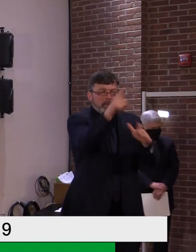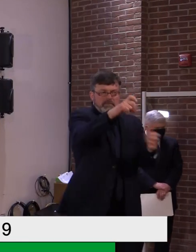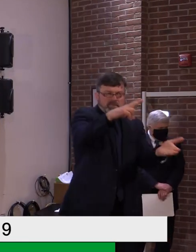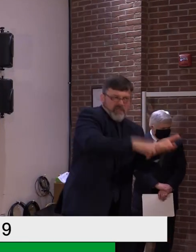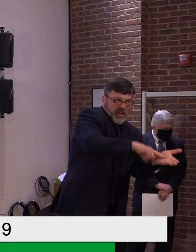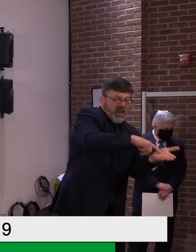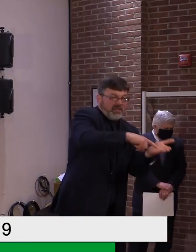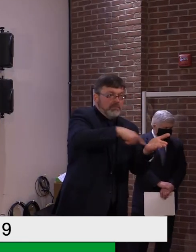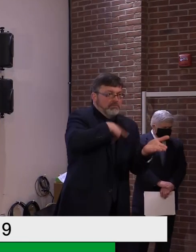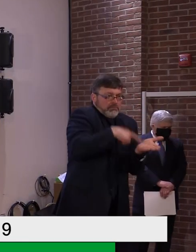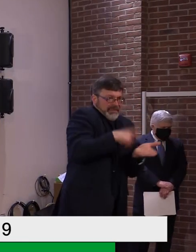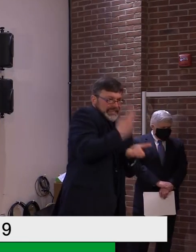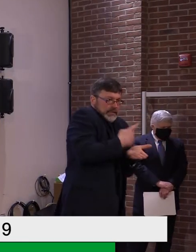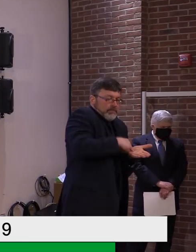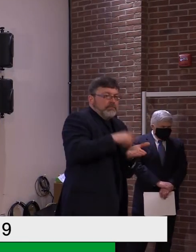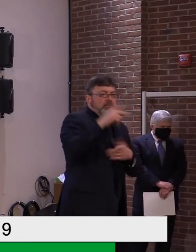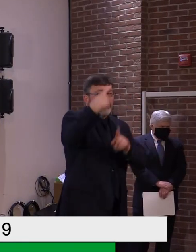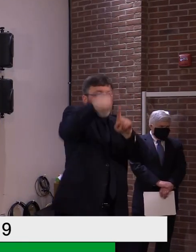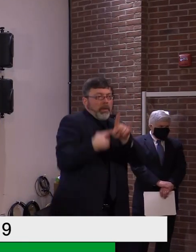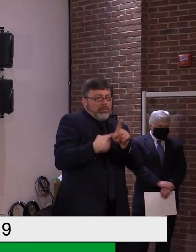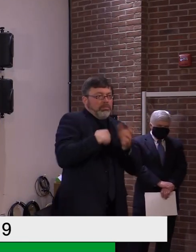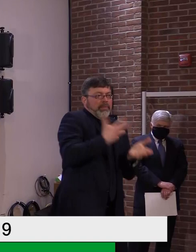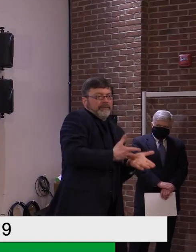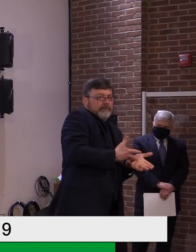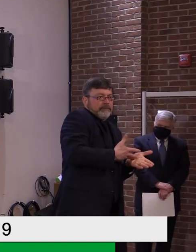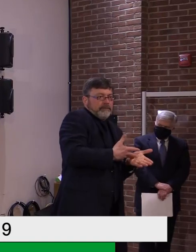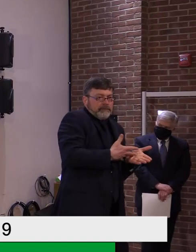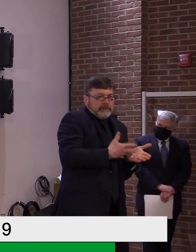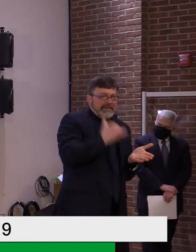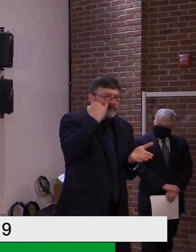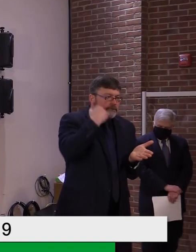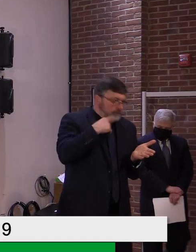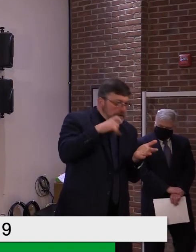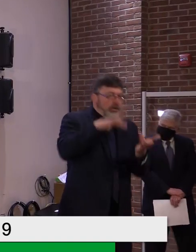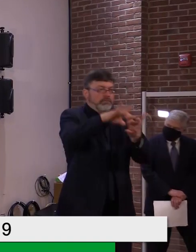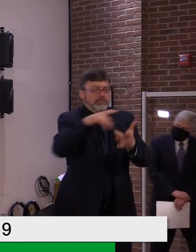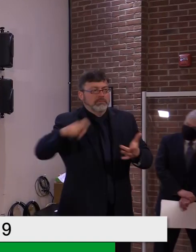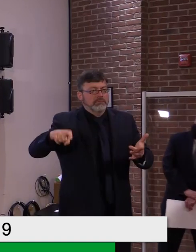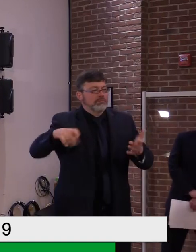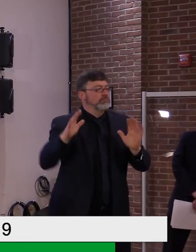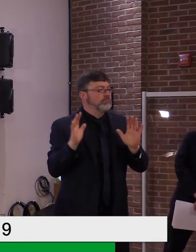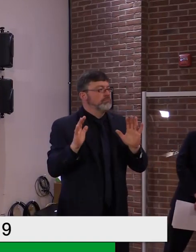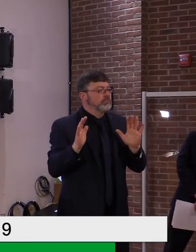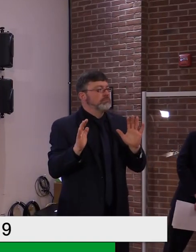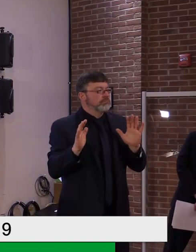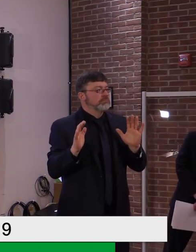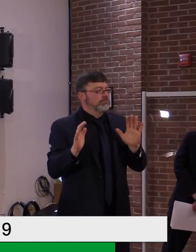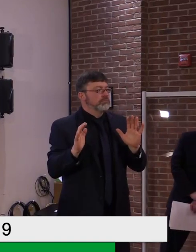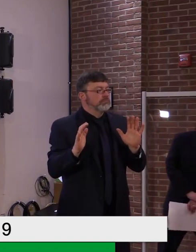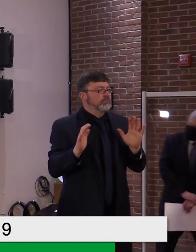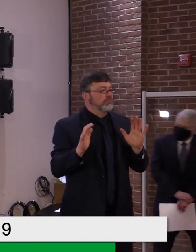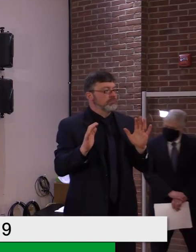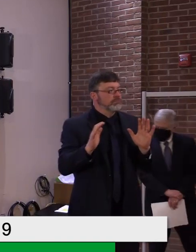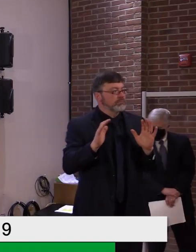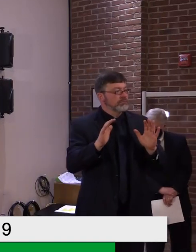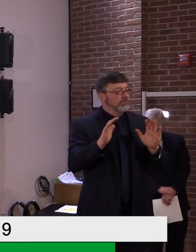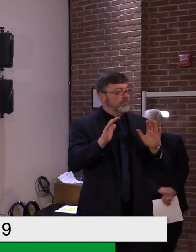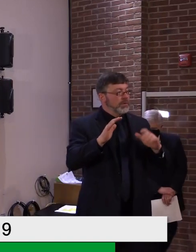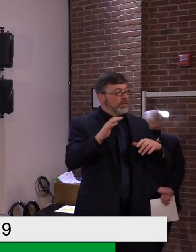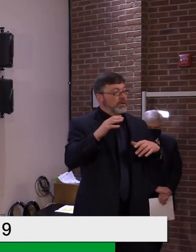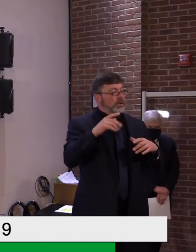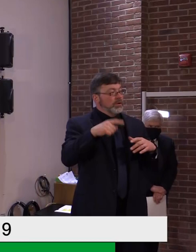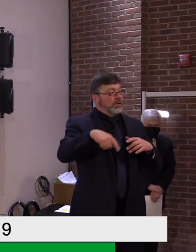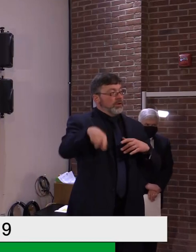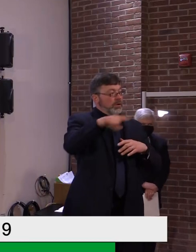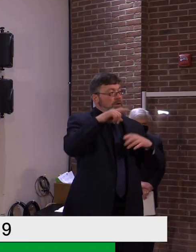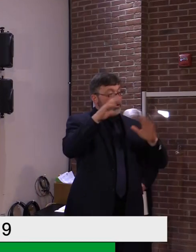can come in and they can be seated, but bars are able to do this without serving food as well. They can serve just beverages